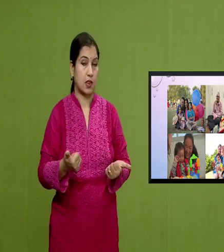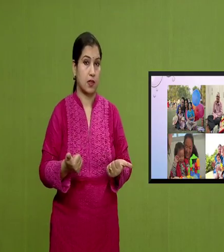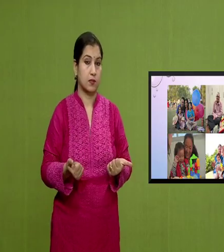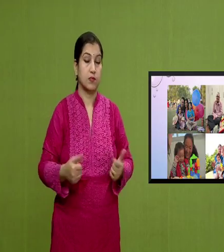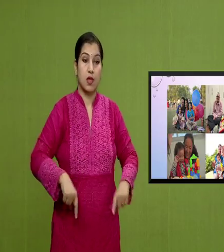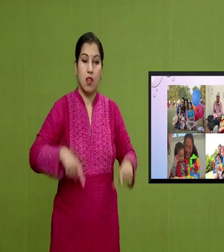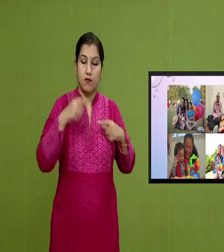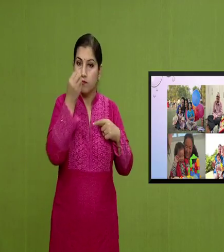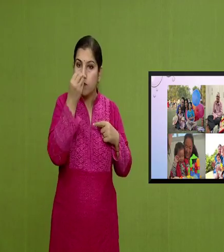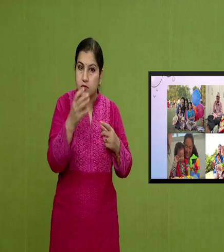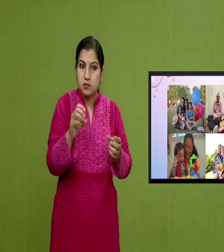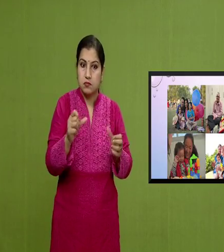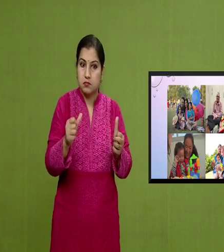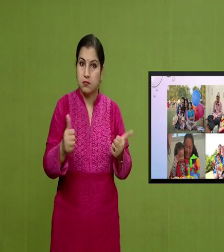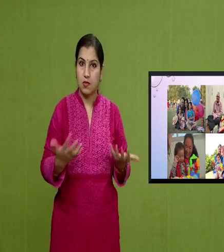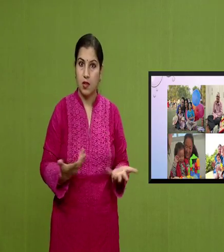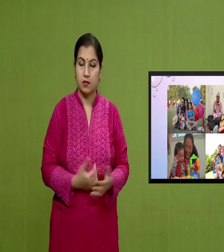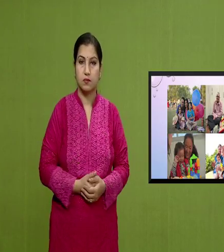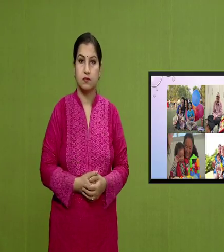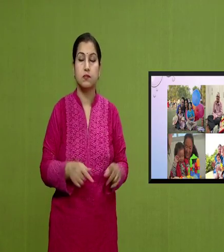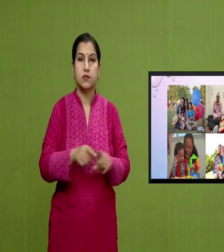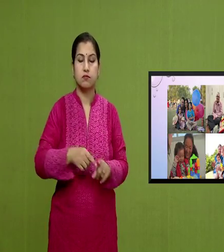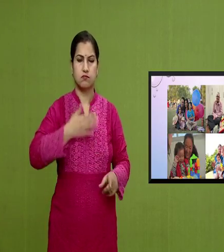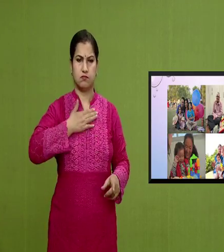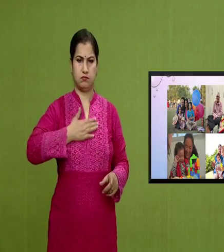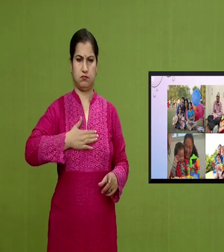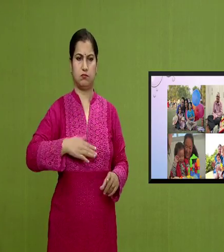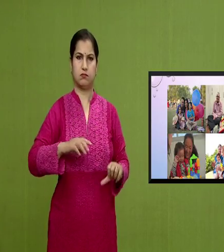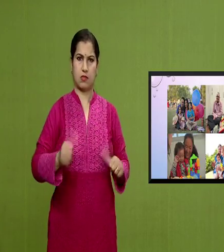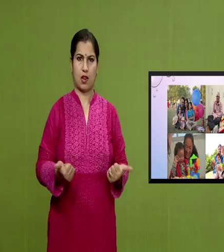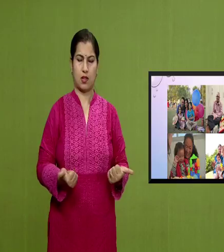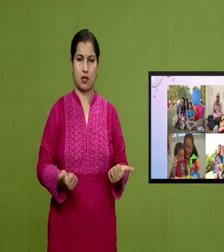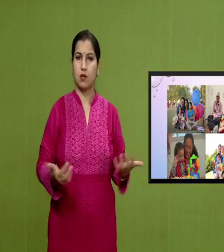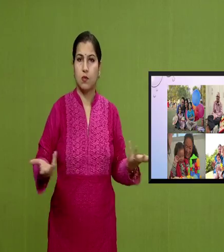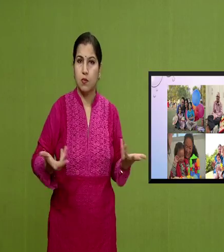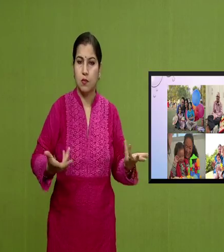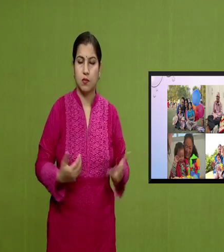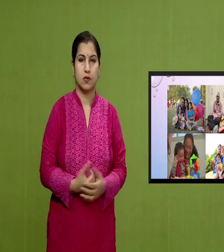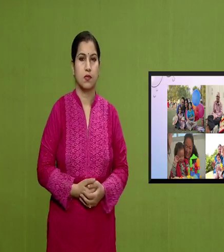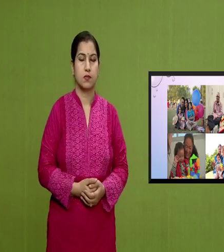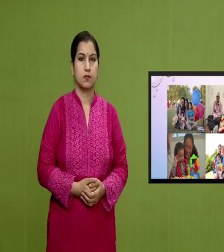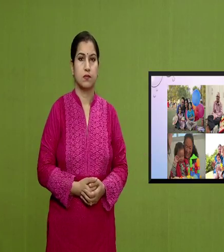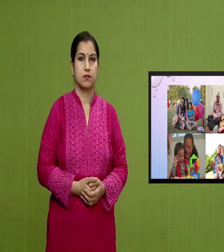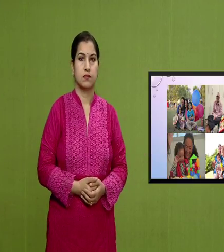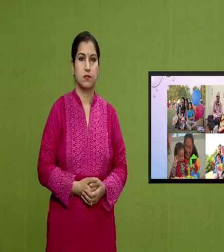life easier and satisfying, whereas quarrels